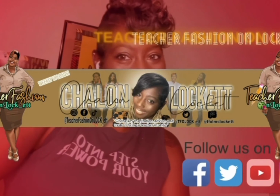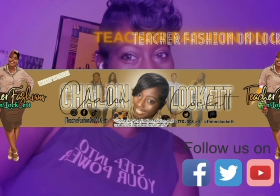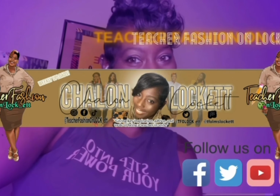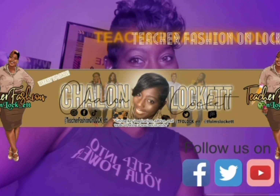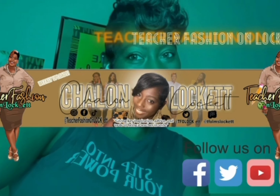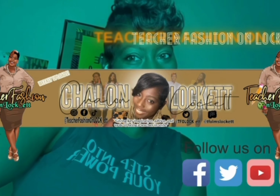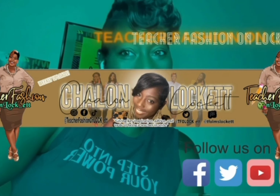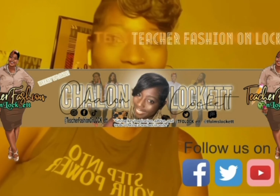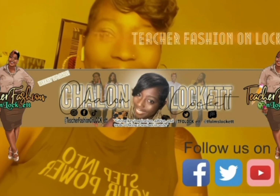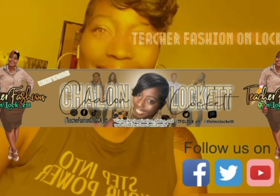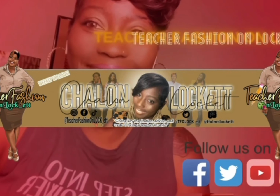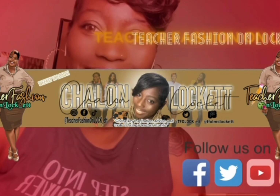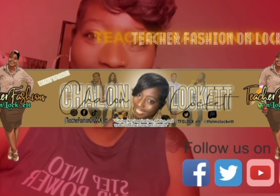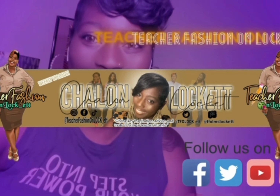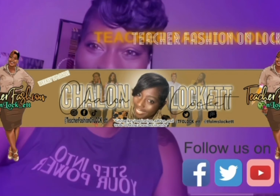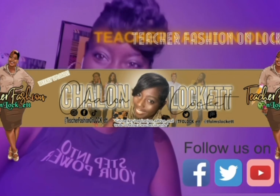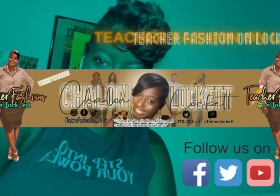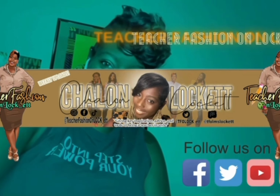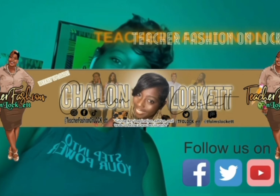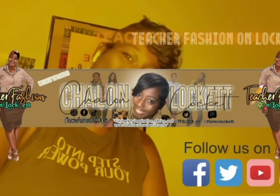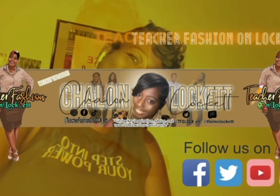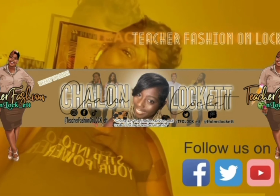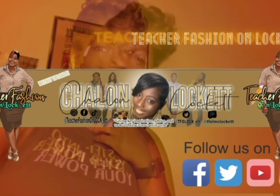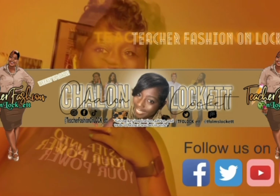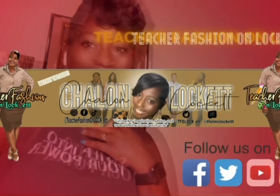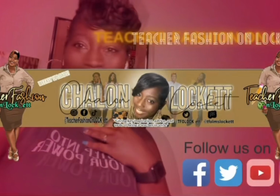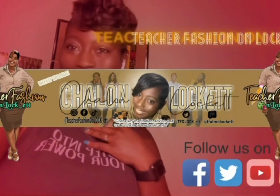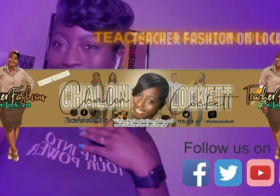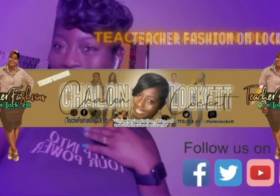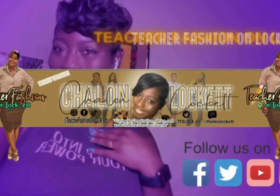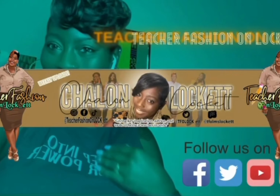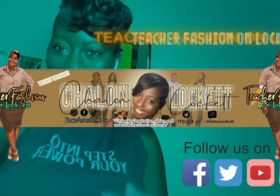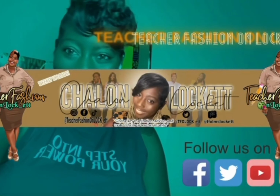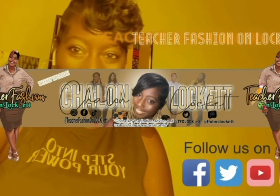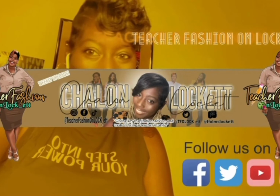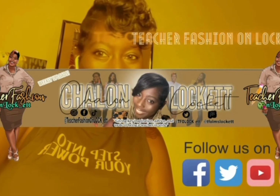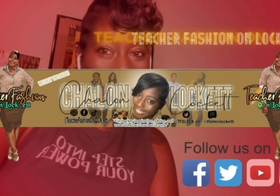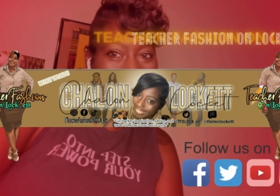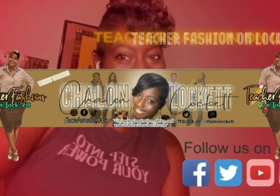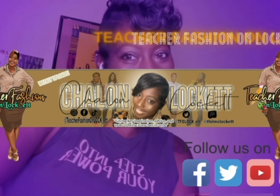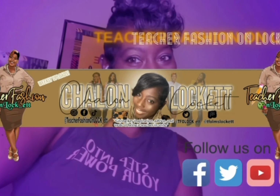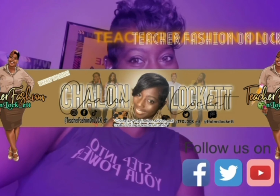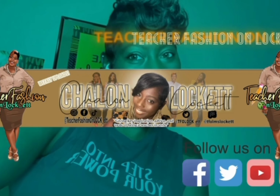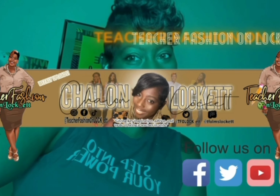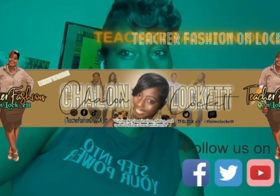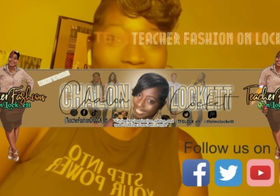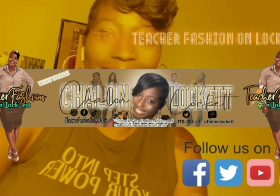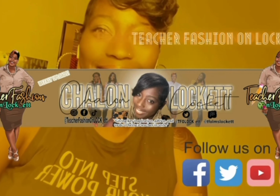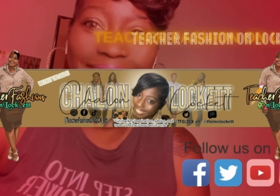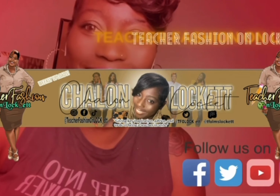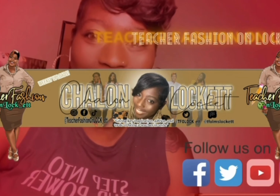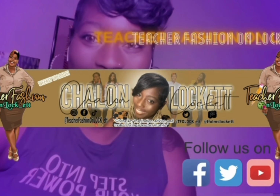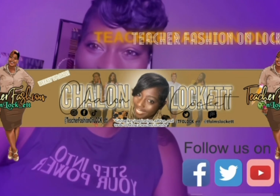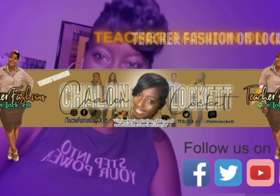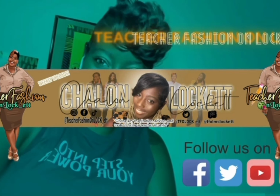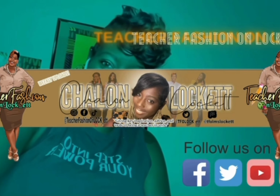Be sure to hit the subscribe button and also follow us on Facebook, Instagram, and TikTok